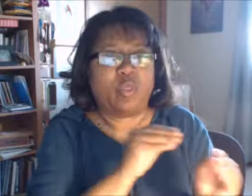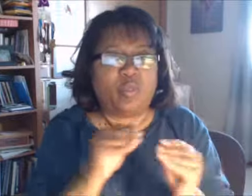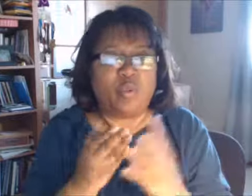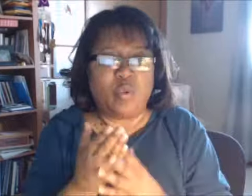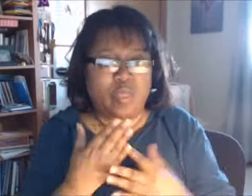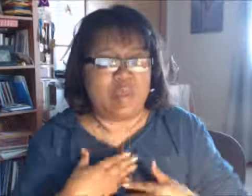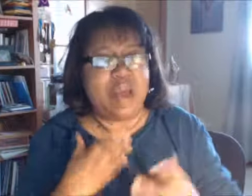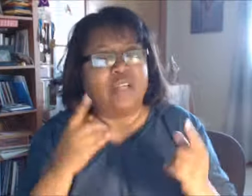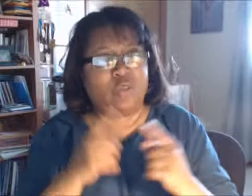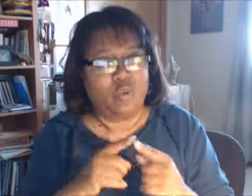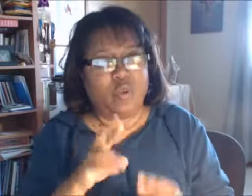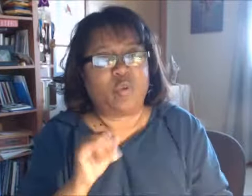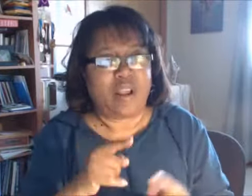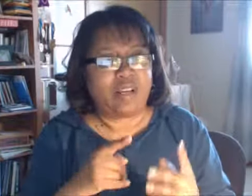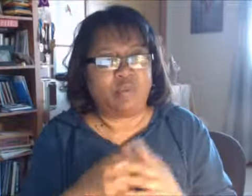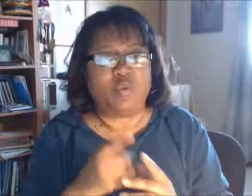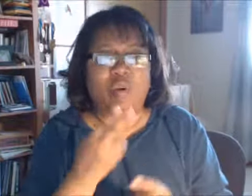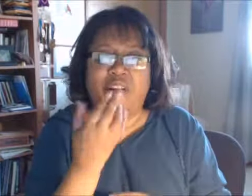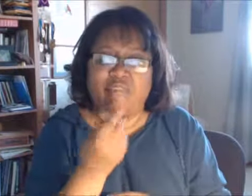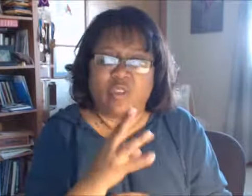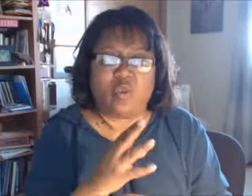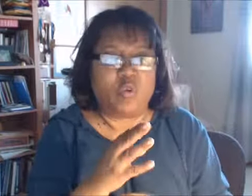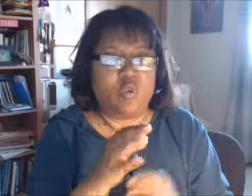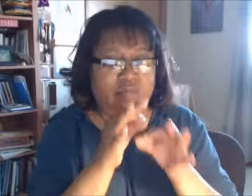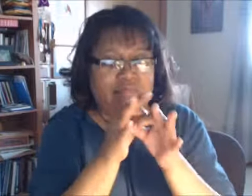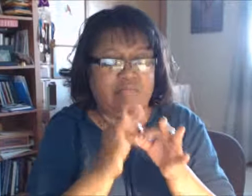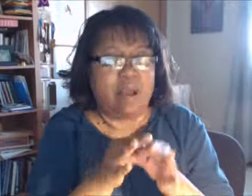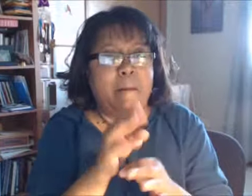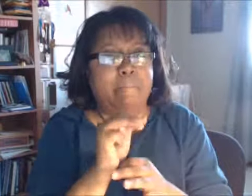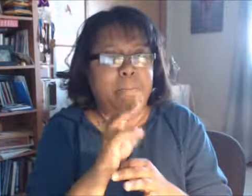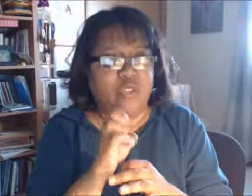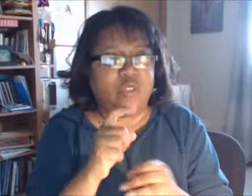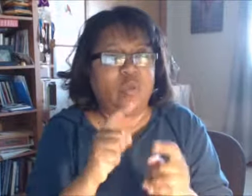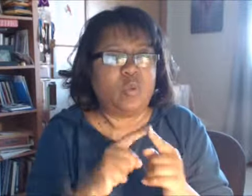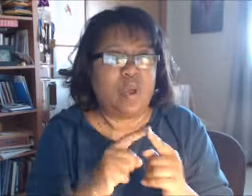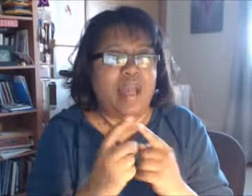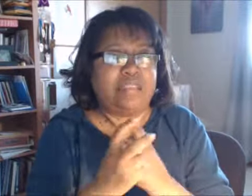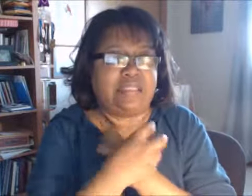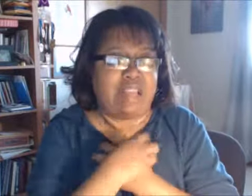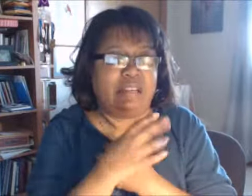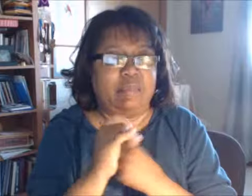rectum and then through a couple of rings of smooth muscle and skeletal muscle known as the anus.